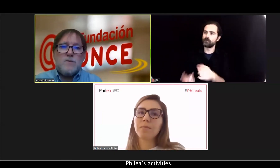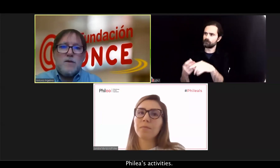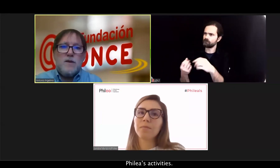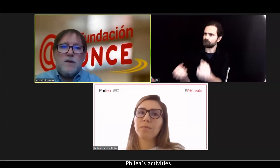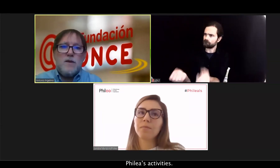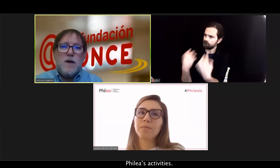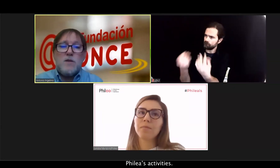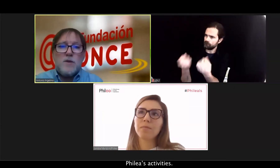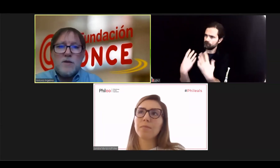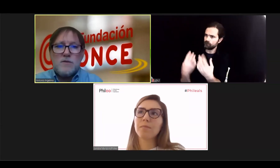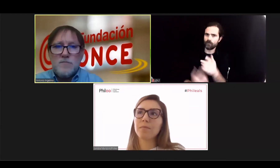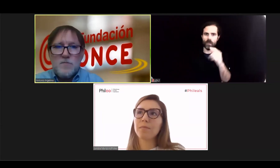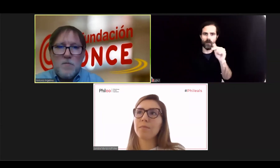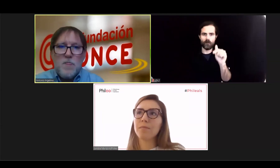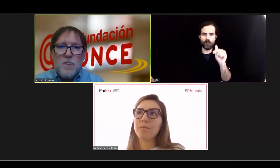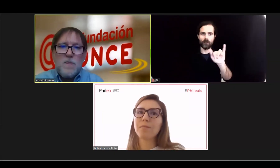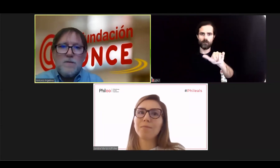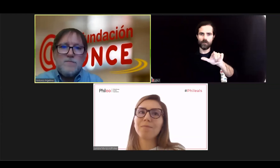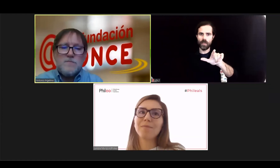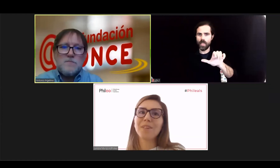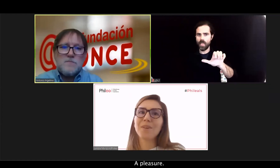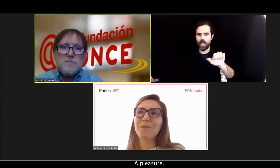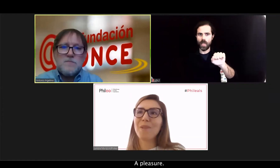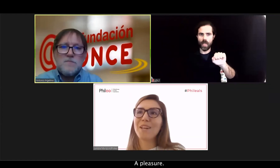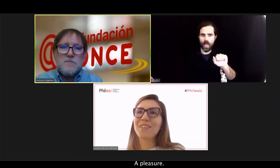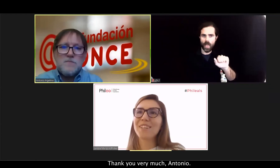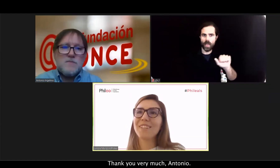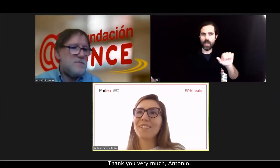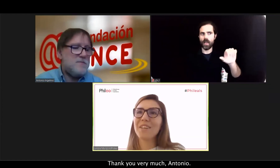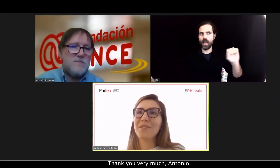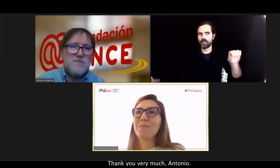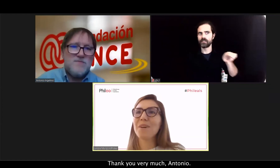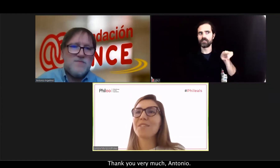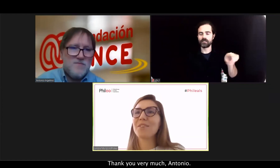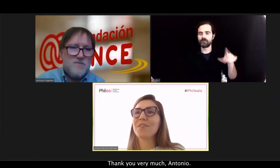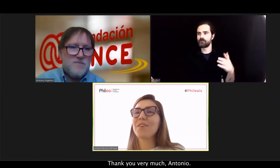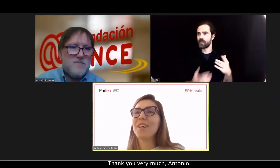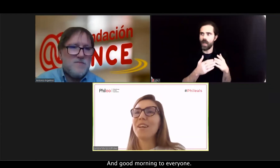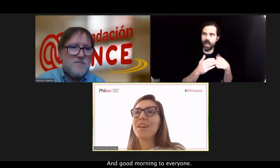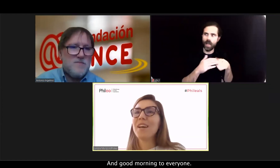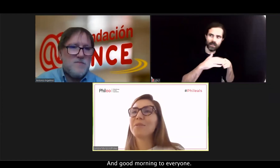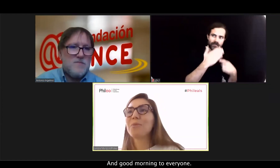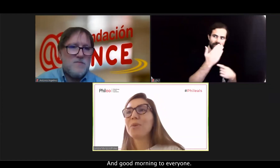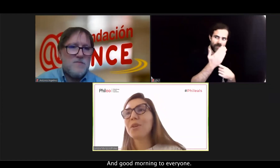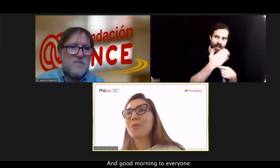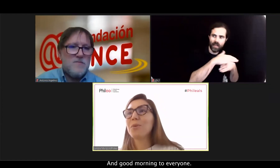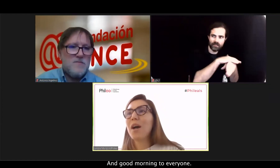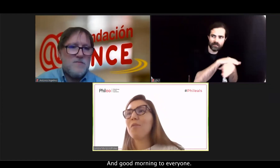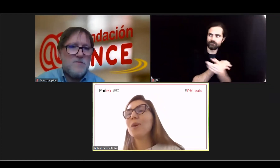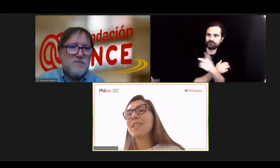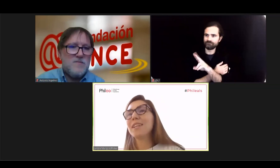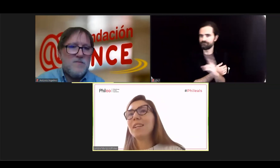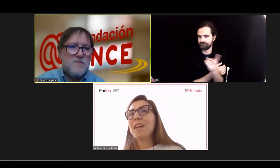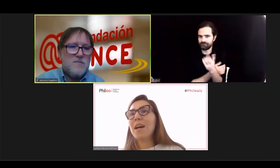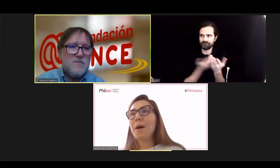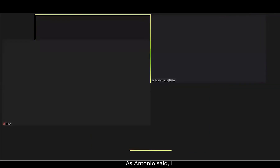PHILEA's activities? With pleasure. Thank you very much, Antonio, and good morning to